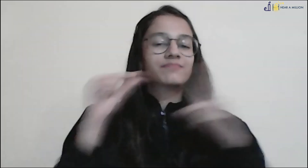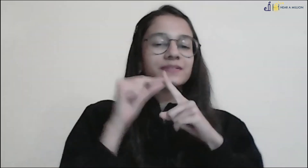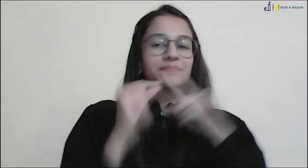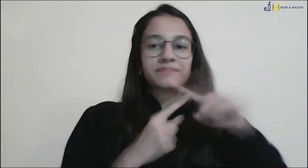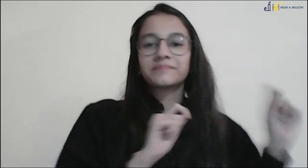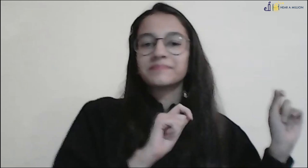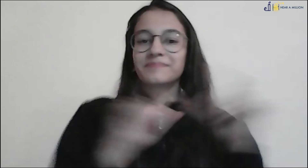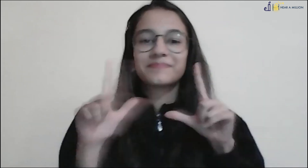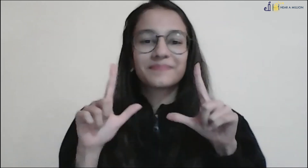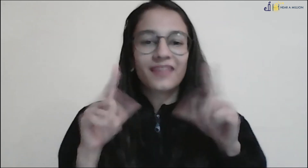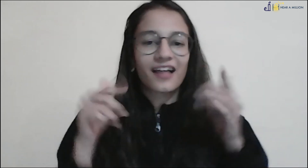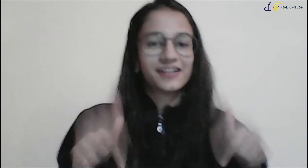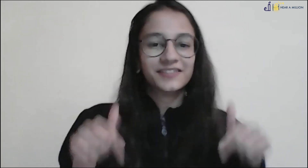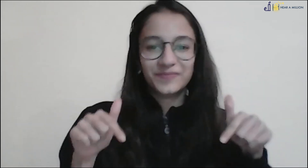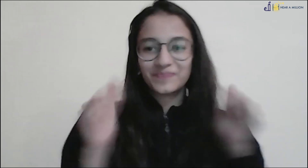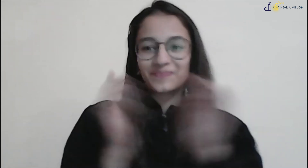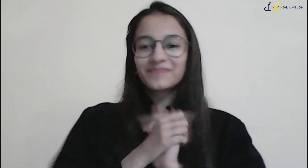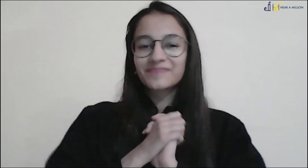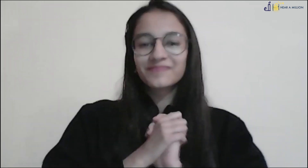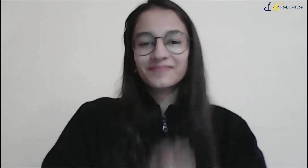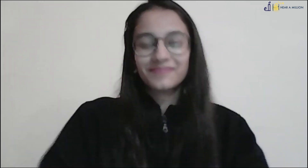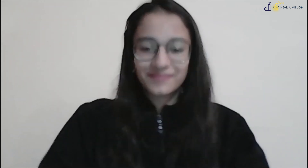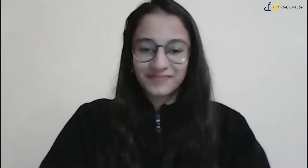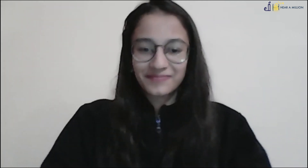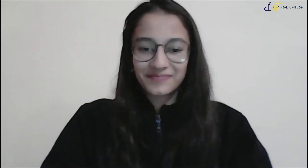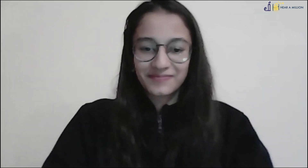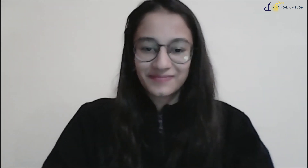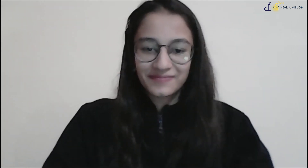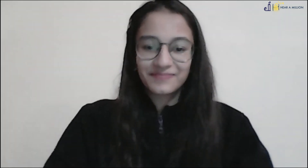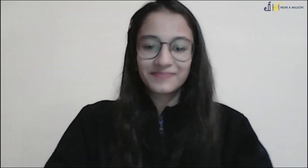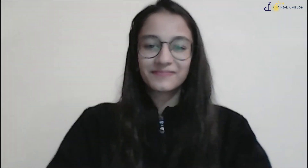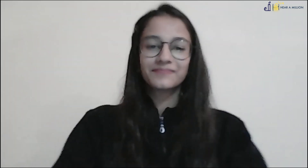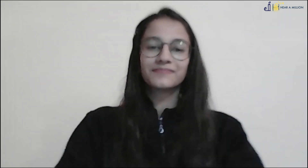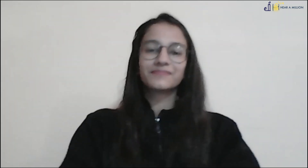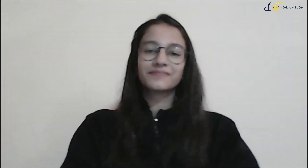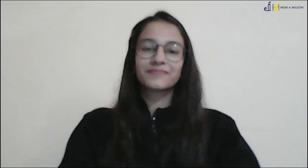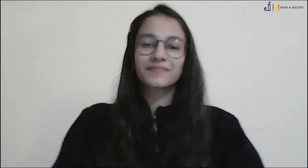and we have to move on. Let's have the PPT back on the screen.